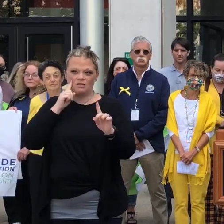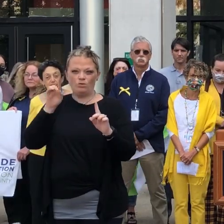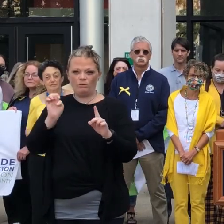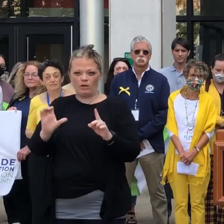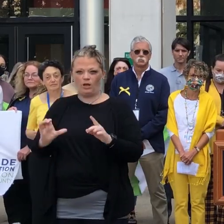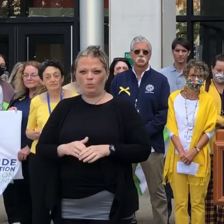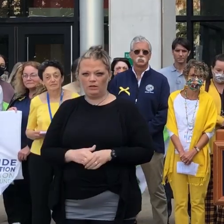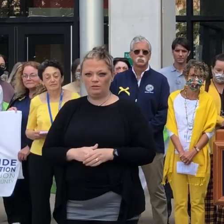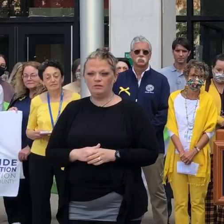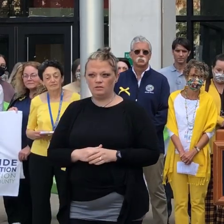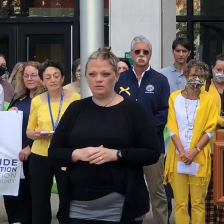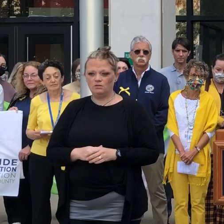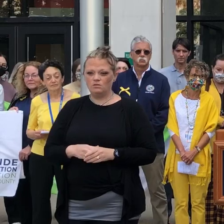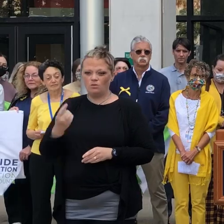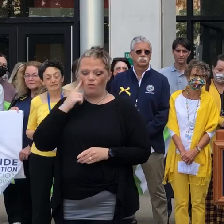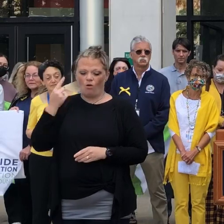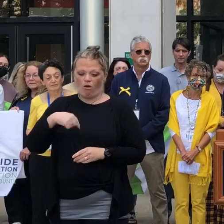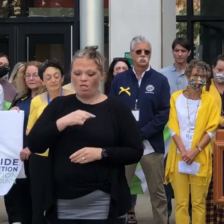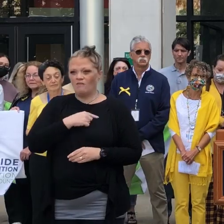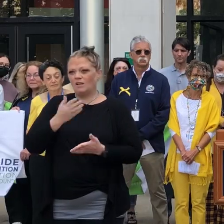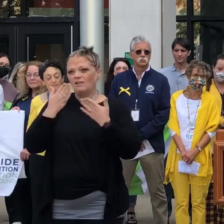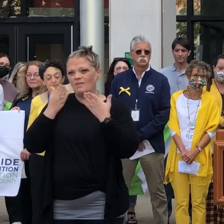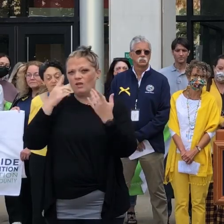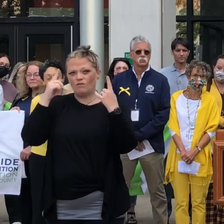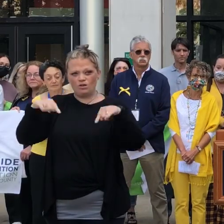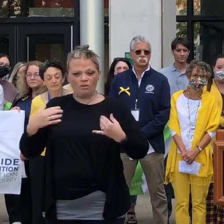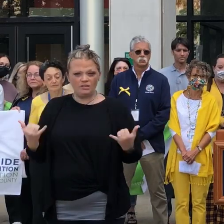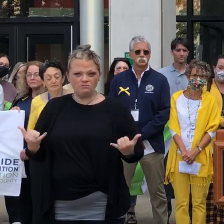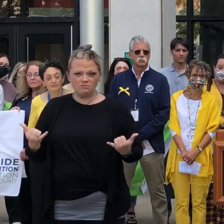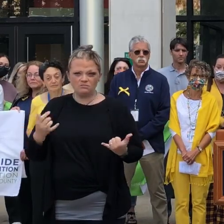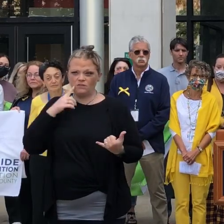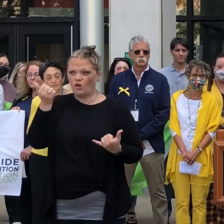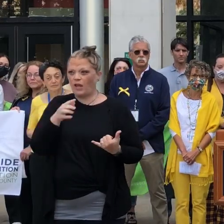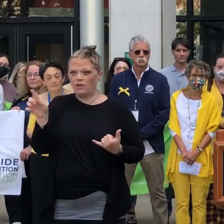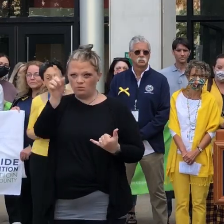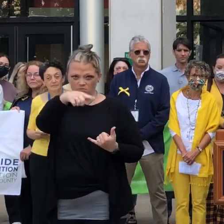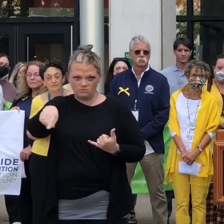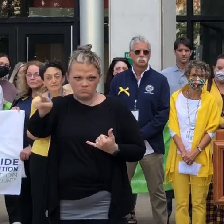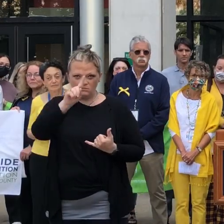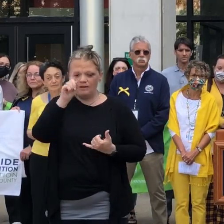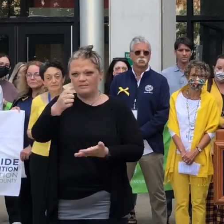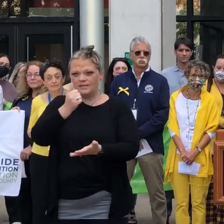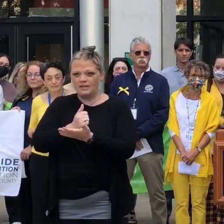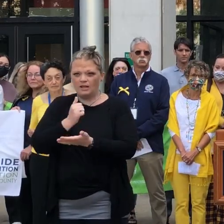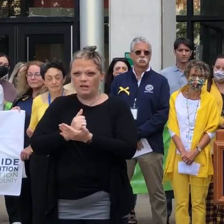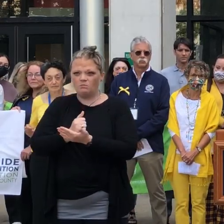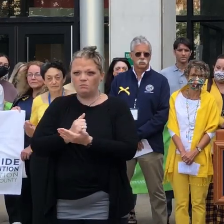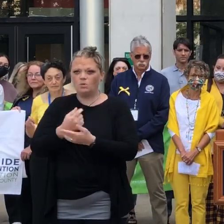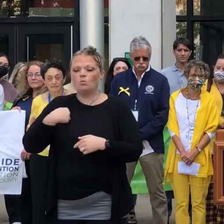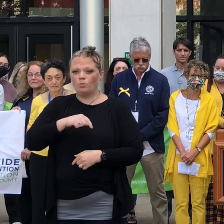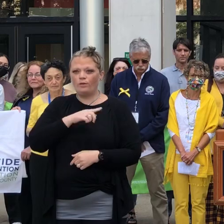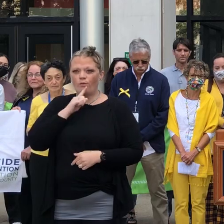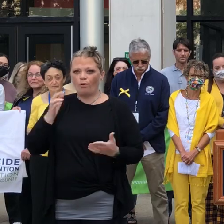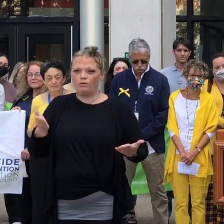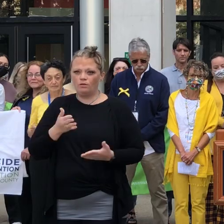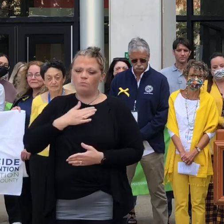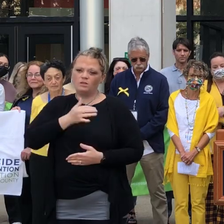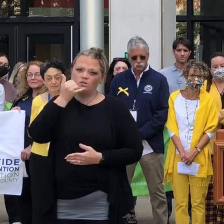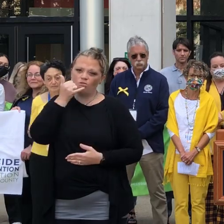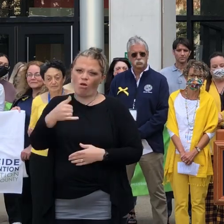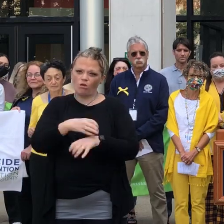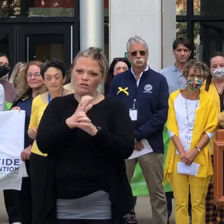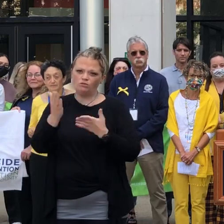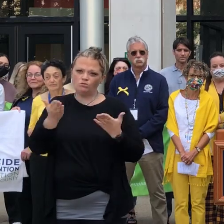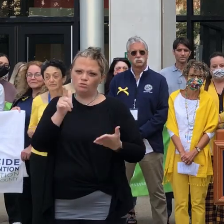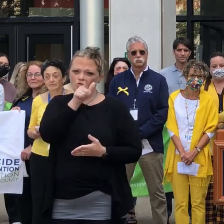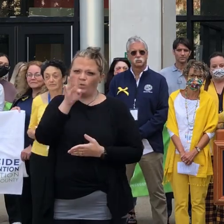County. So on behalf of all of us, thank you for being here. For anyone out there who needs help, know that we're here. Please call Crisis